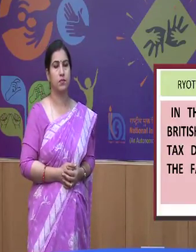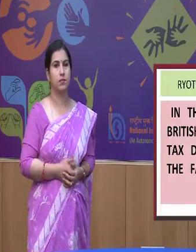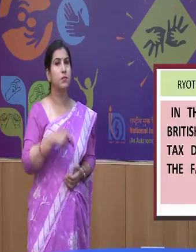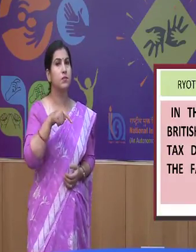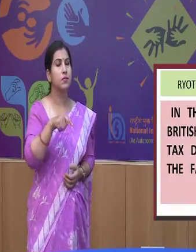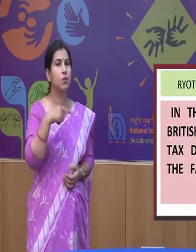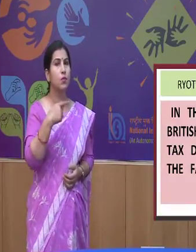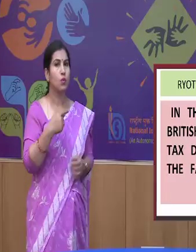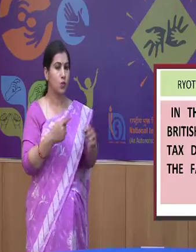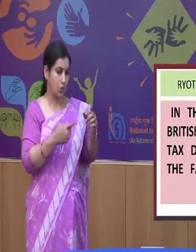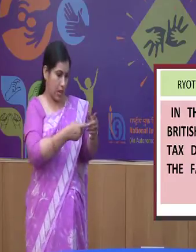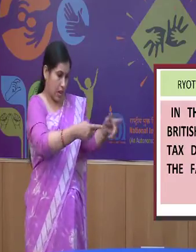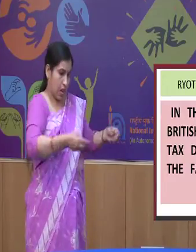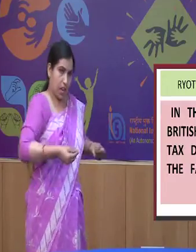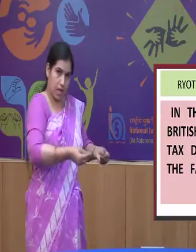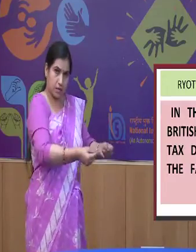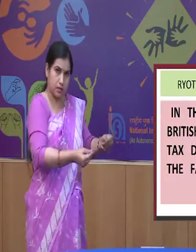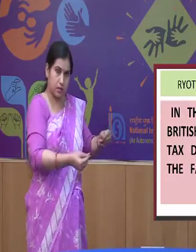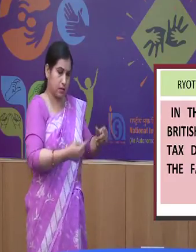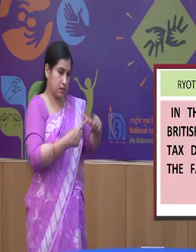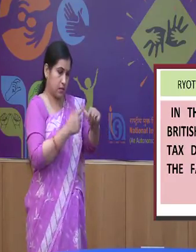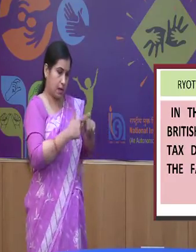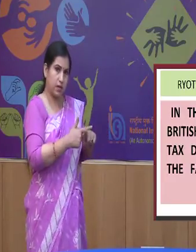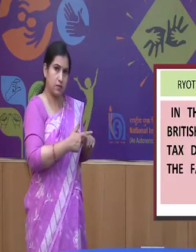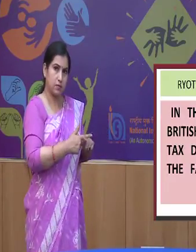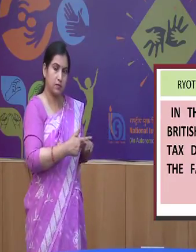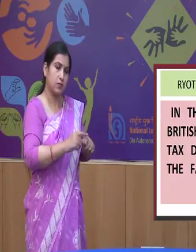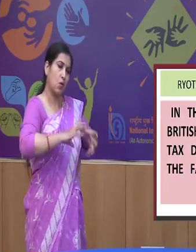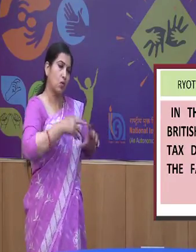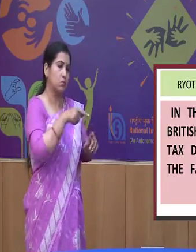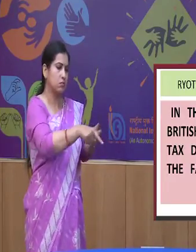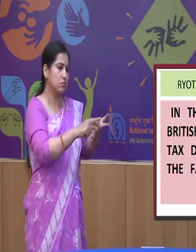Here the land revenue was imposed directly on the ryots.